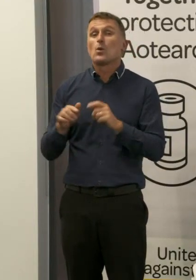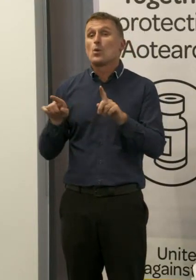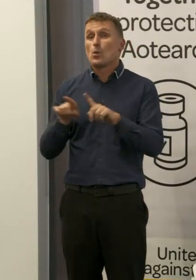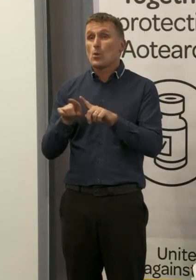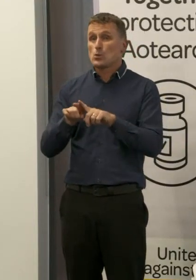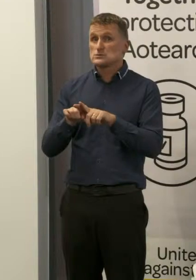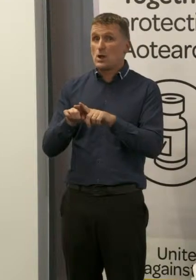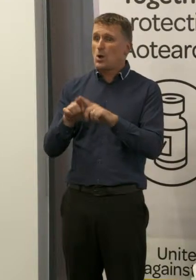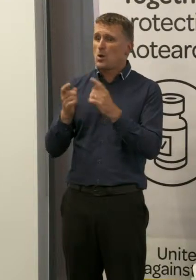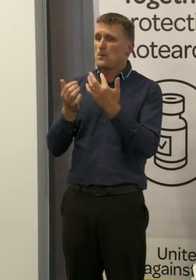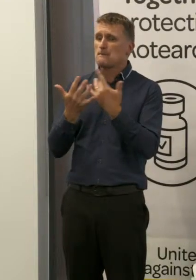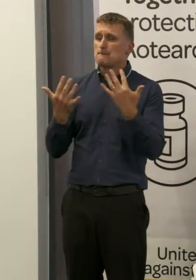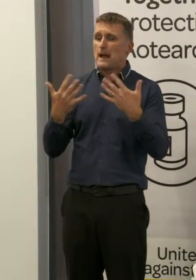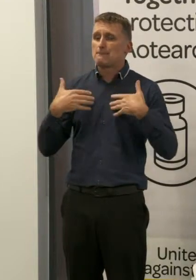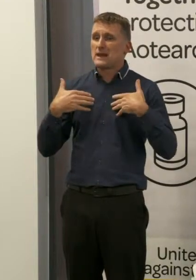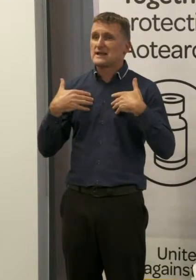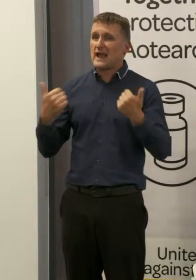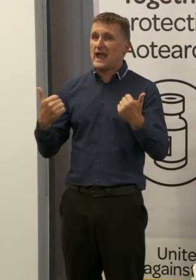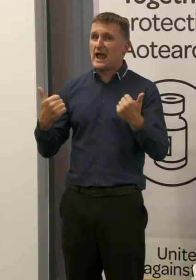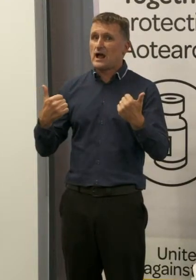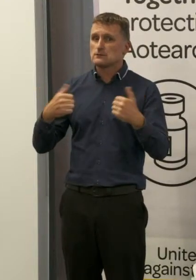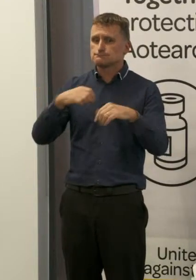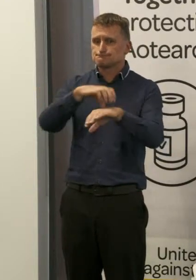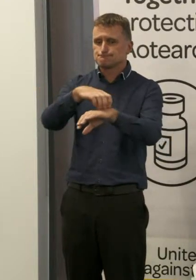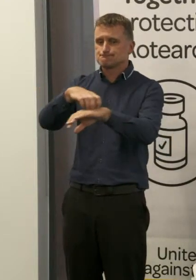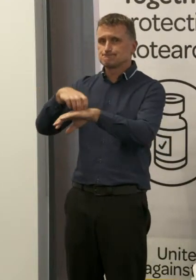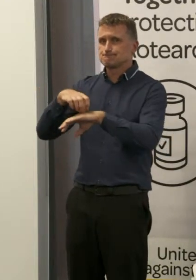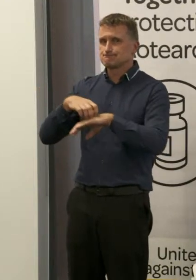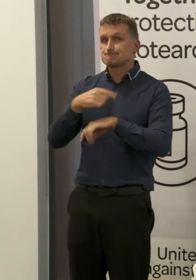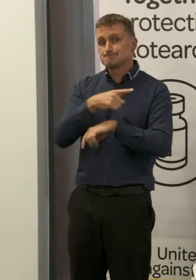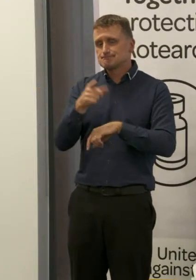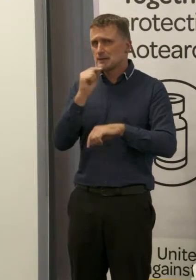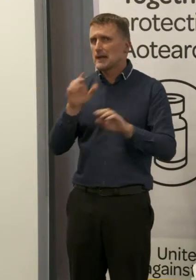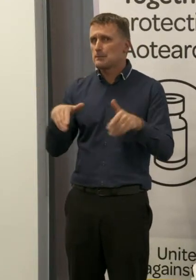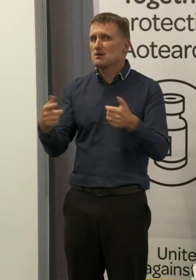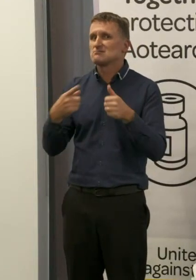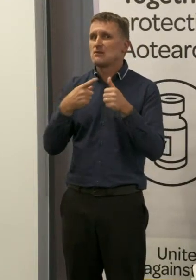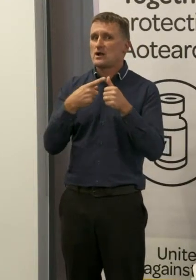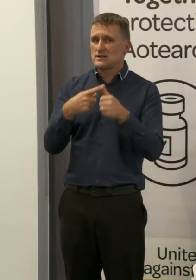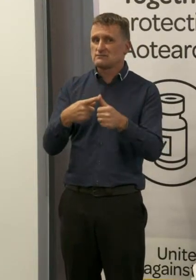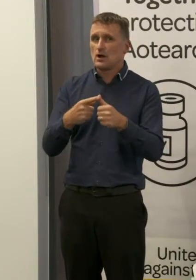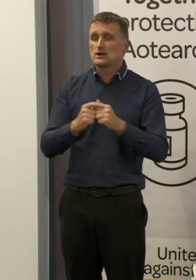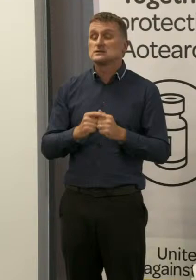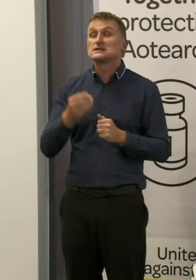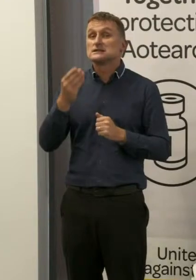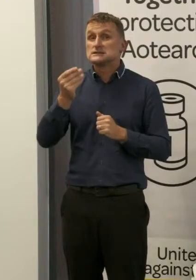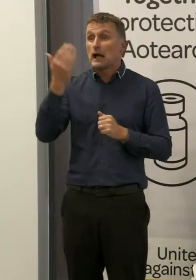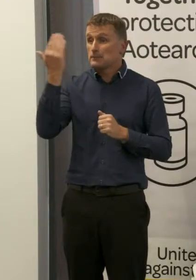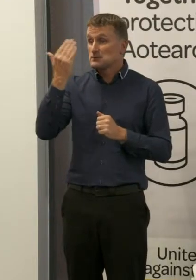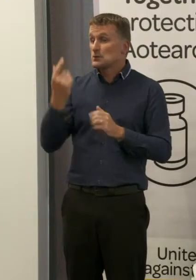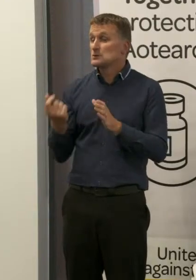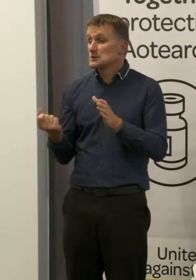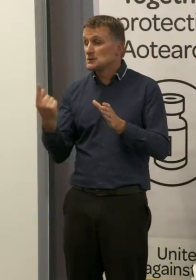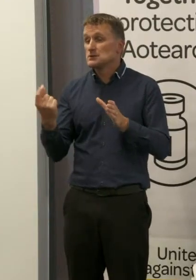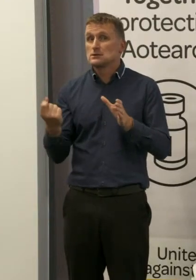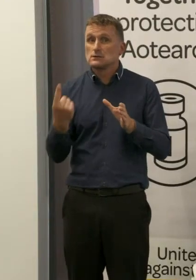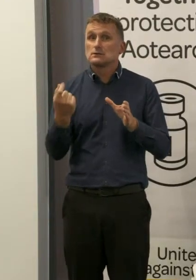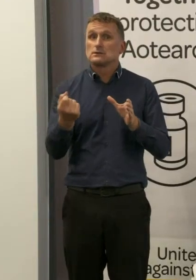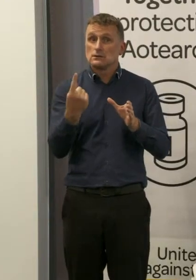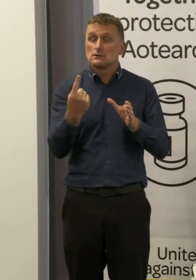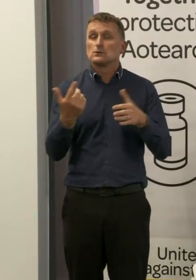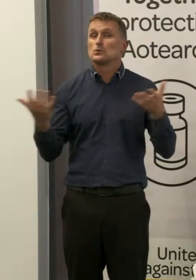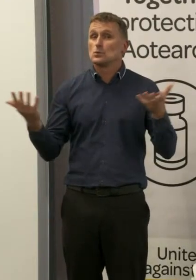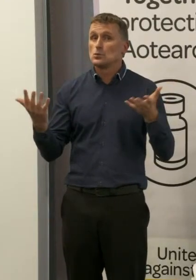units can also provide advice. But I dare say we've already had quite a number of schools where they have had cases, particularly in